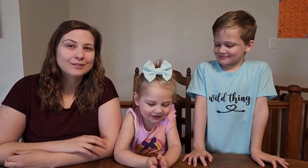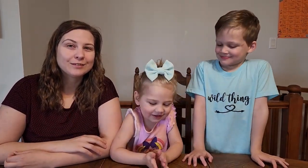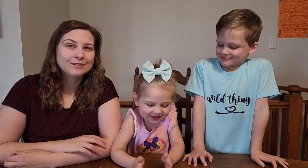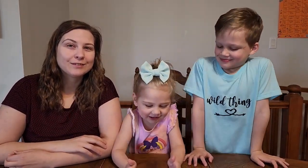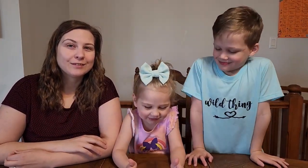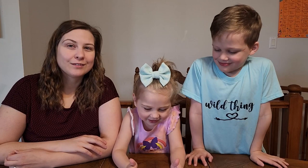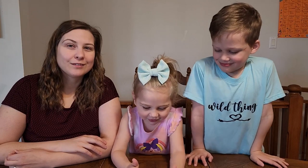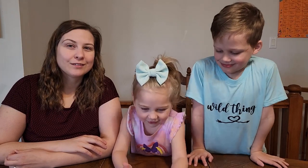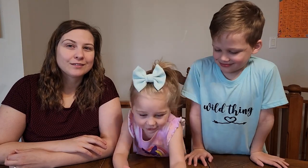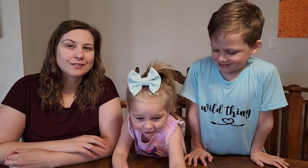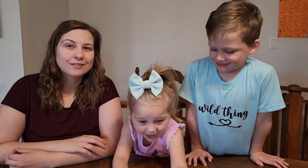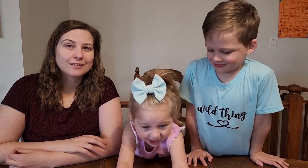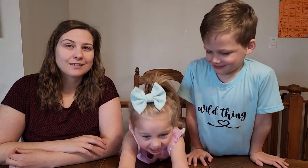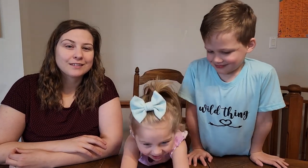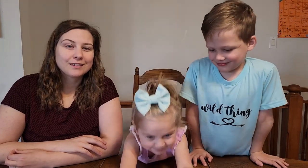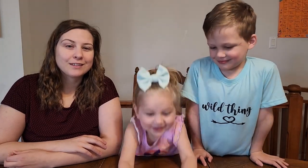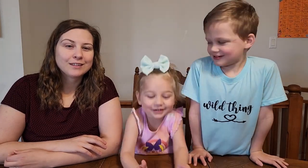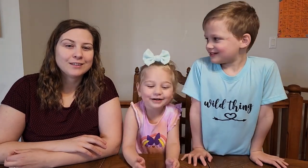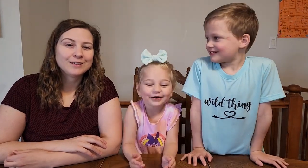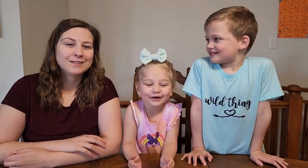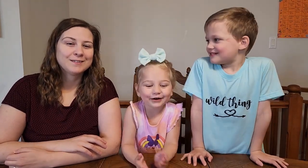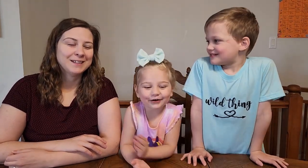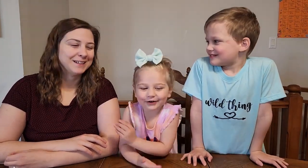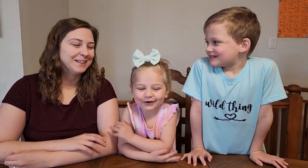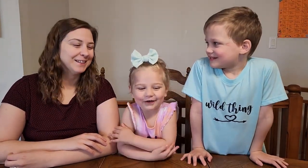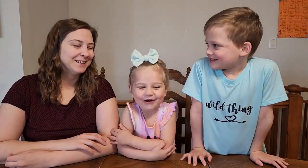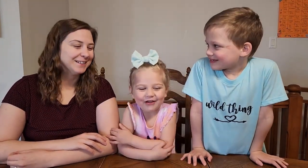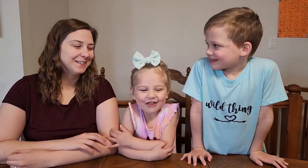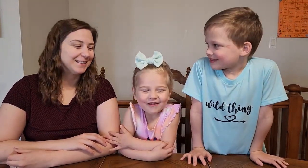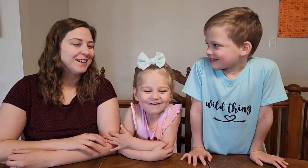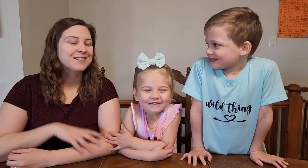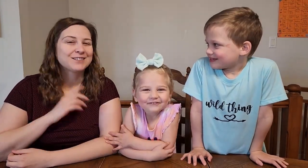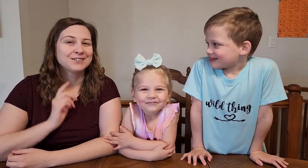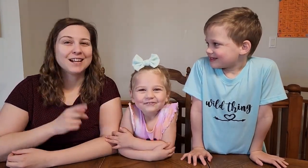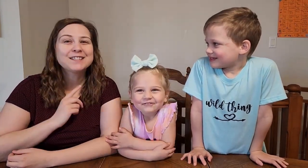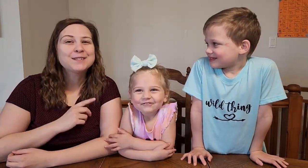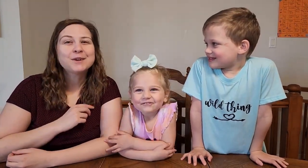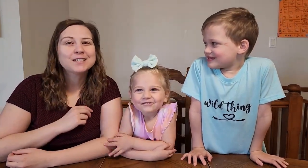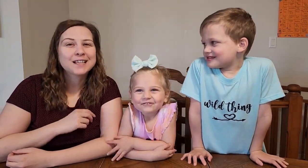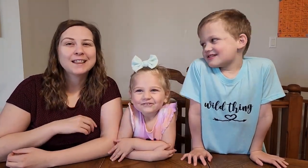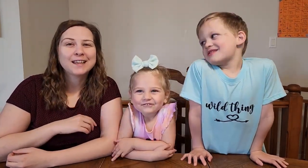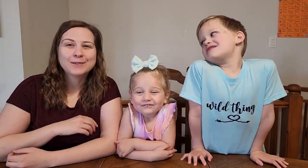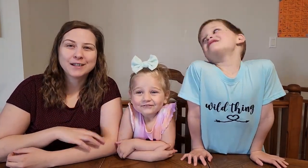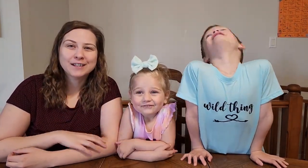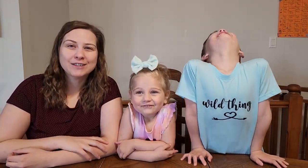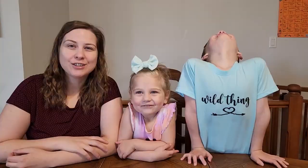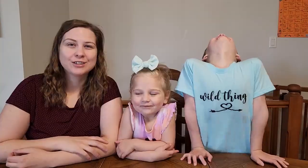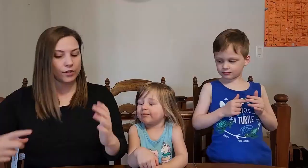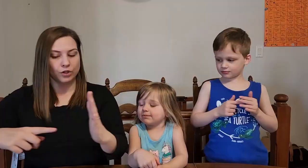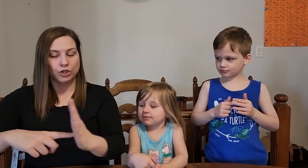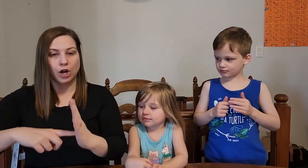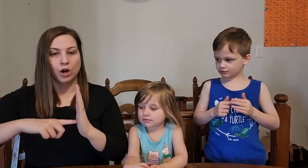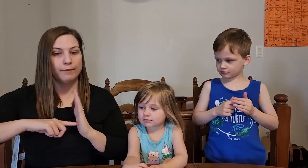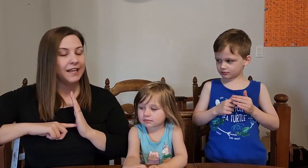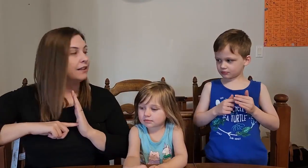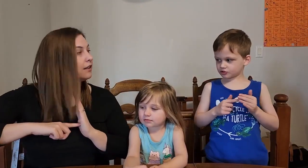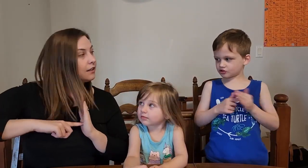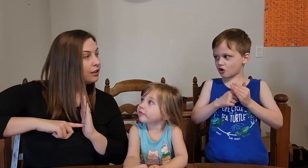doing series called Amino. So let's do our sign language. Show me. Show